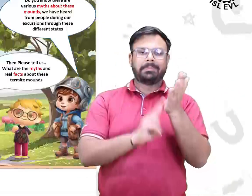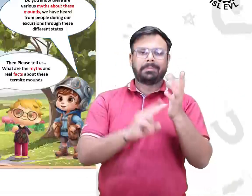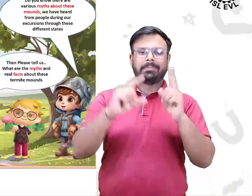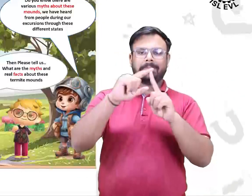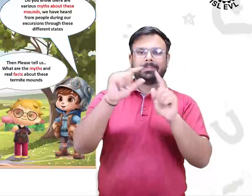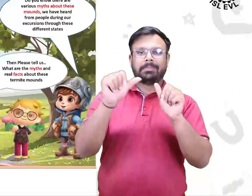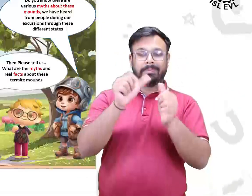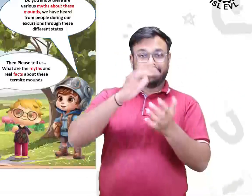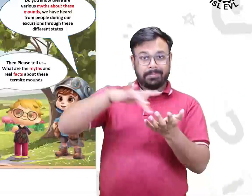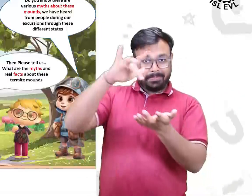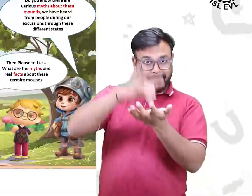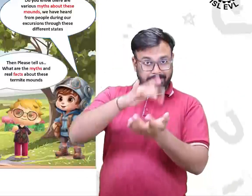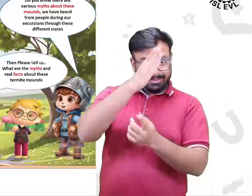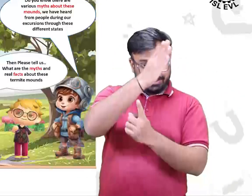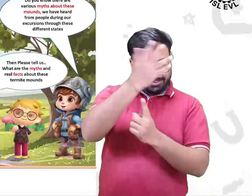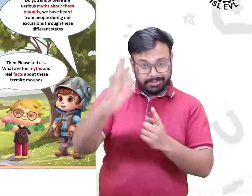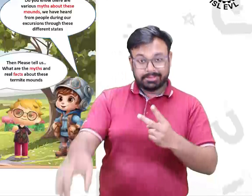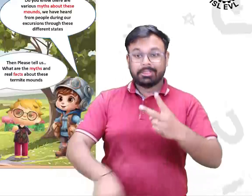Bandha district,